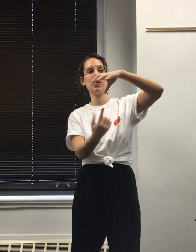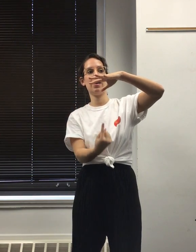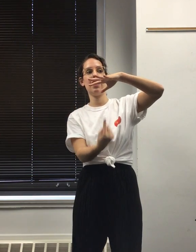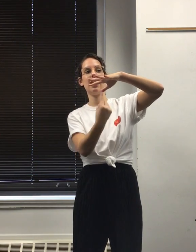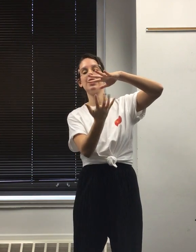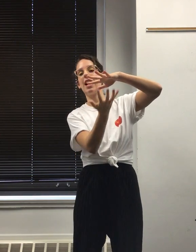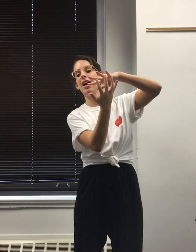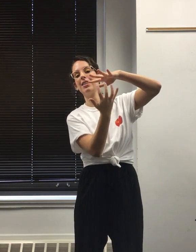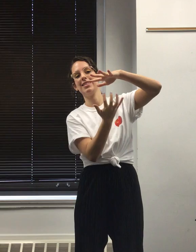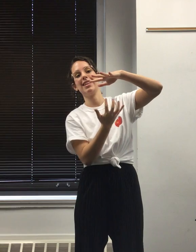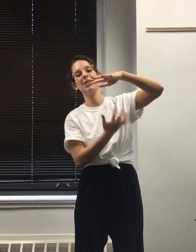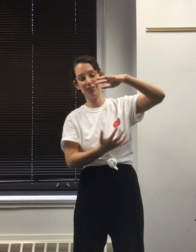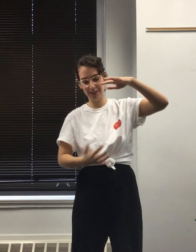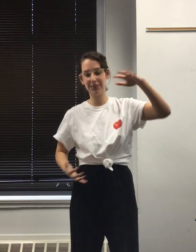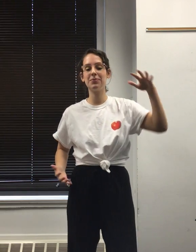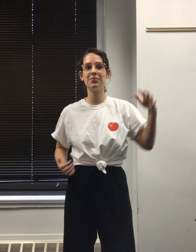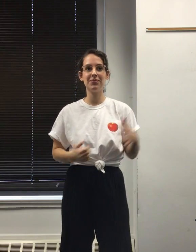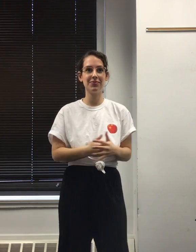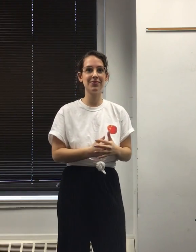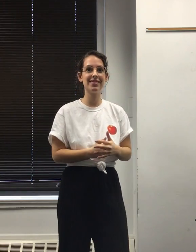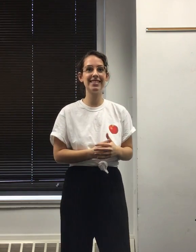really good example you've all experienced. Classifiers.